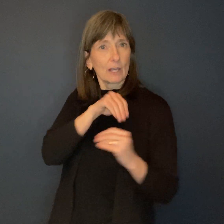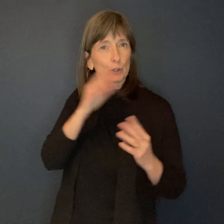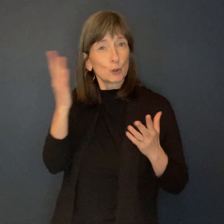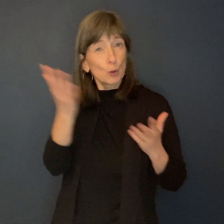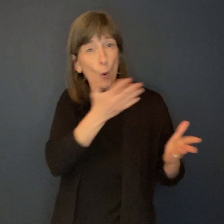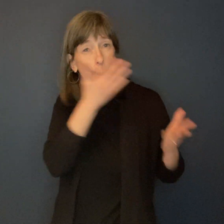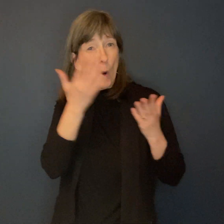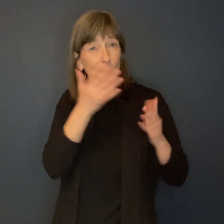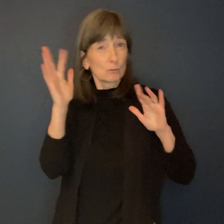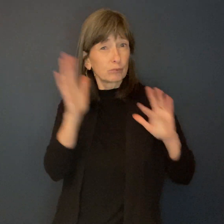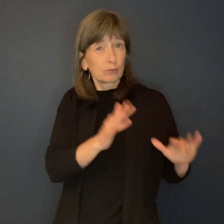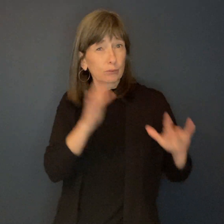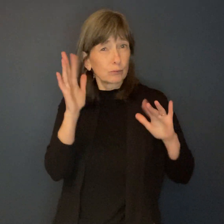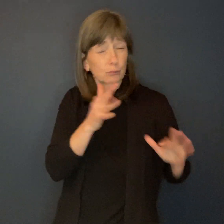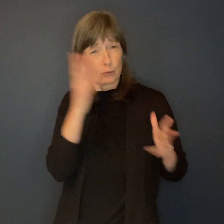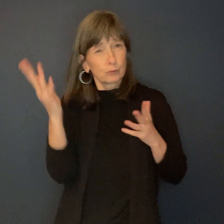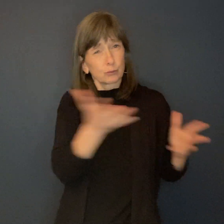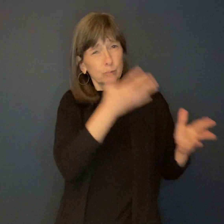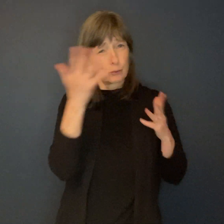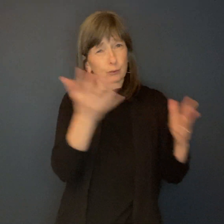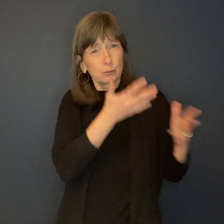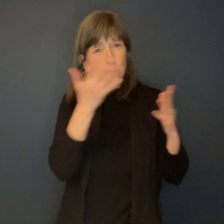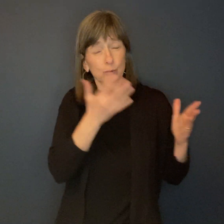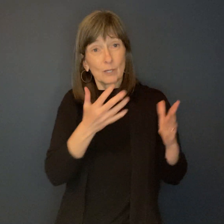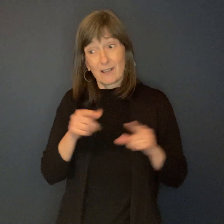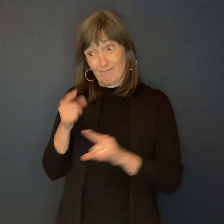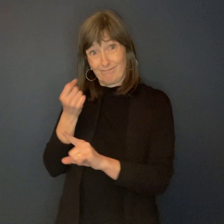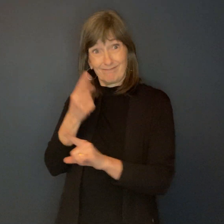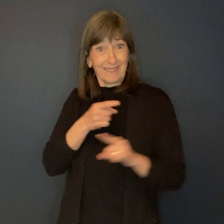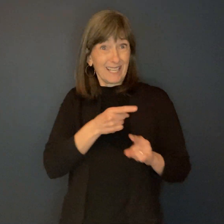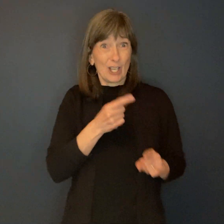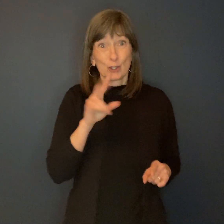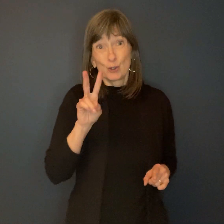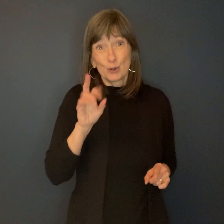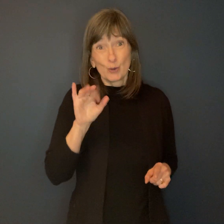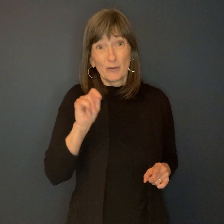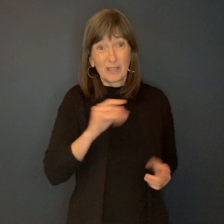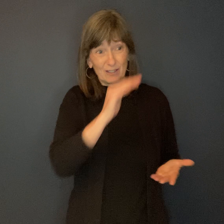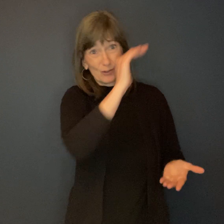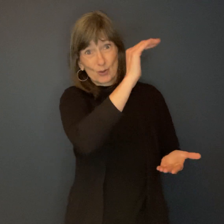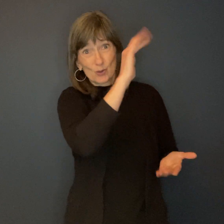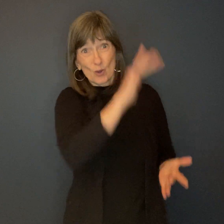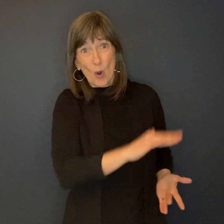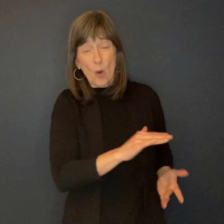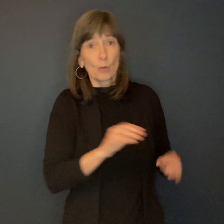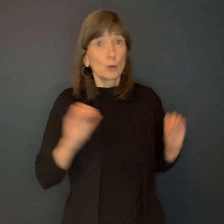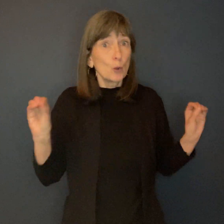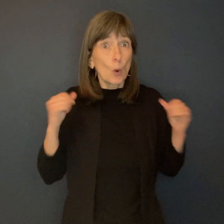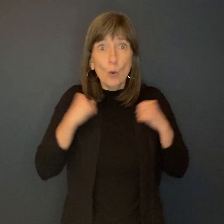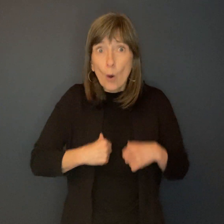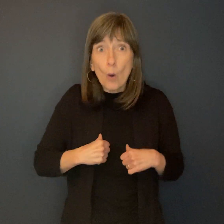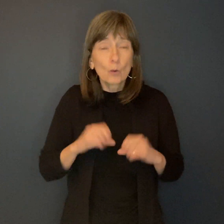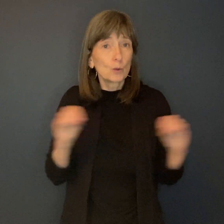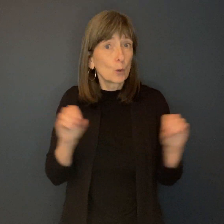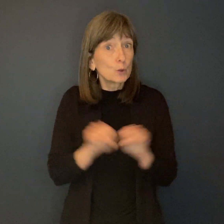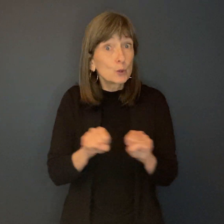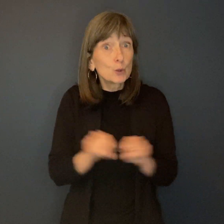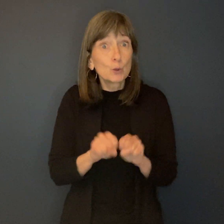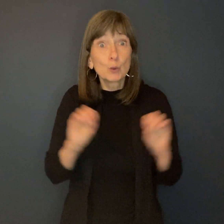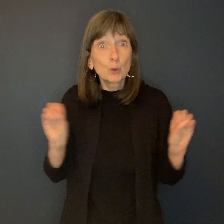had shoes and no coats or anything. So it ended up that everybody moved to Stephenville Hotel. That was the idea,